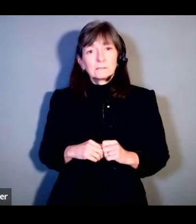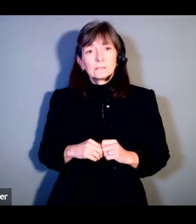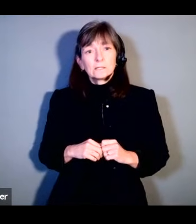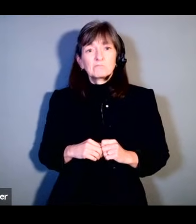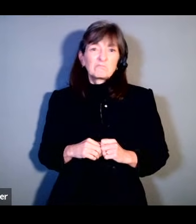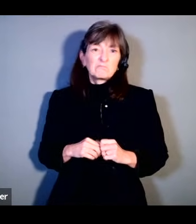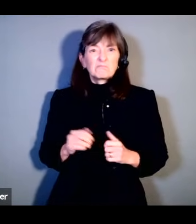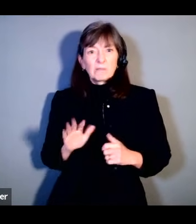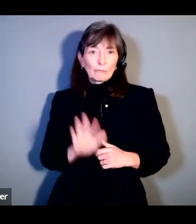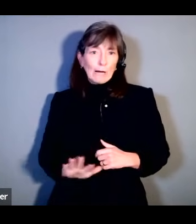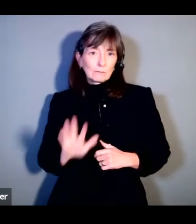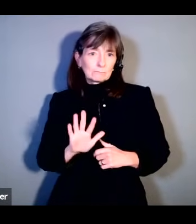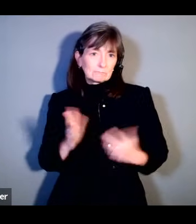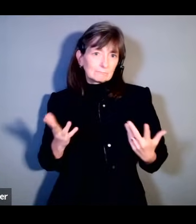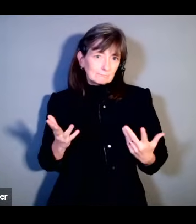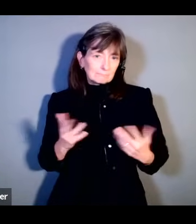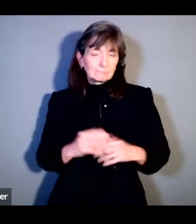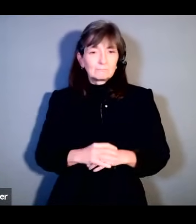approximate.